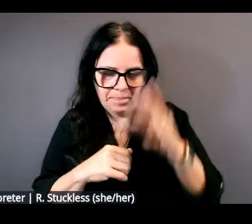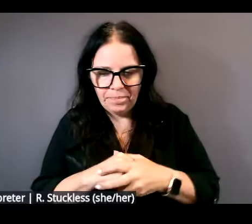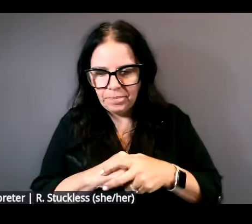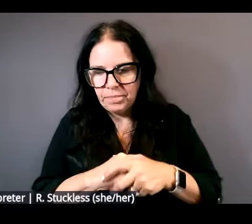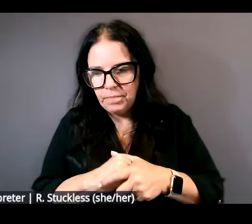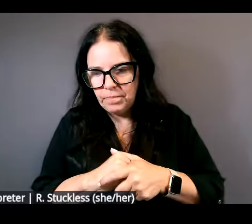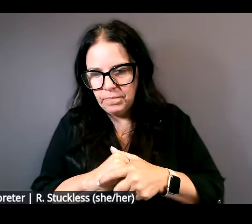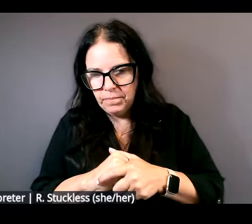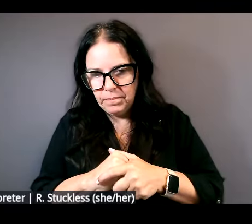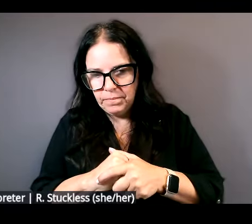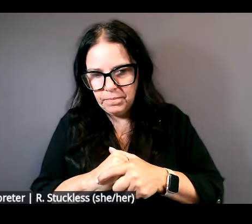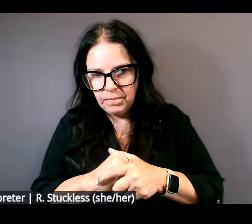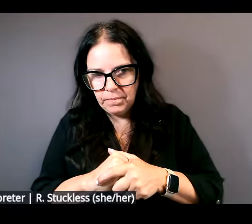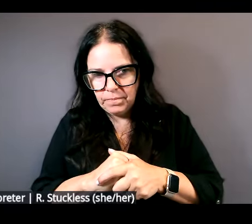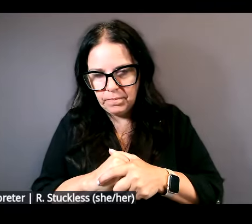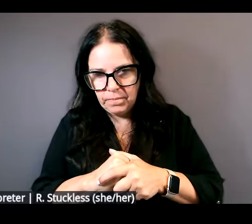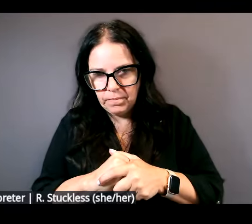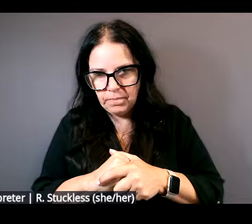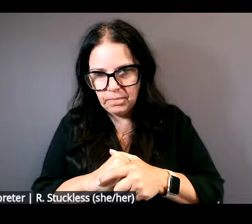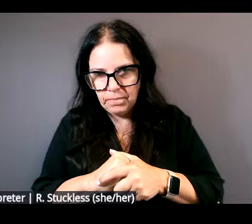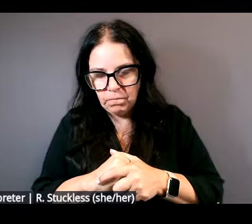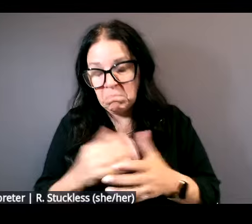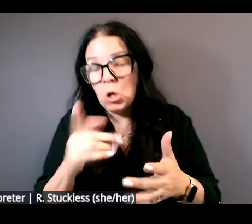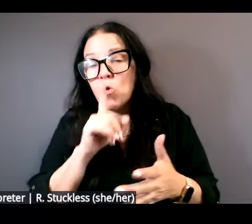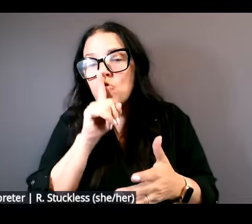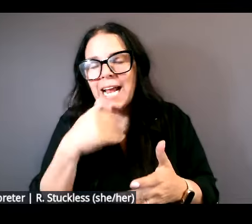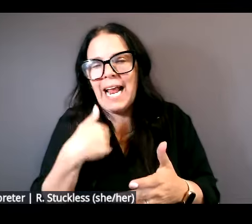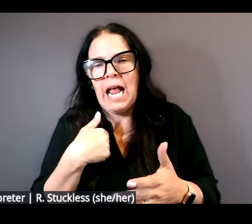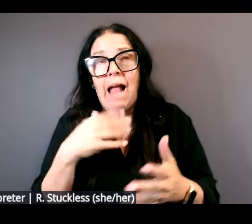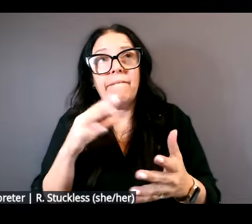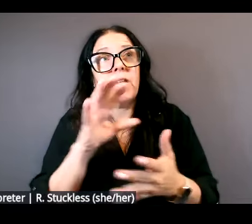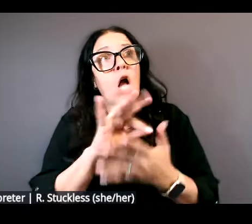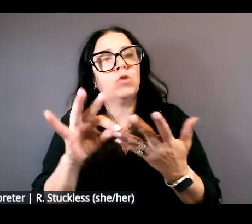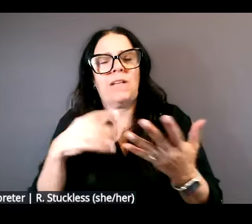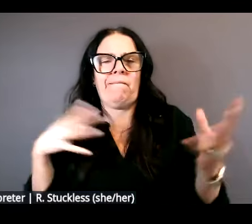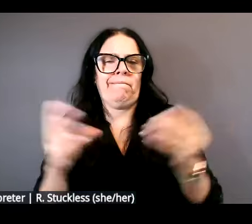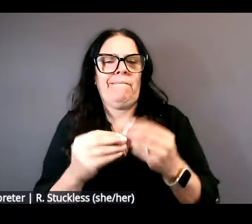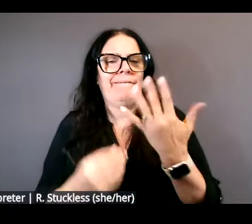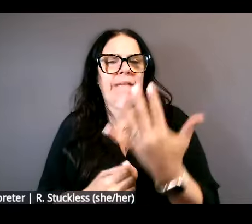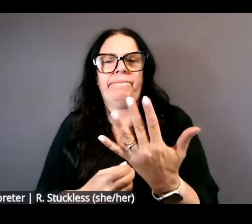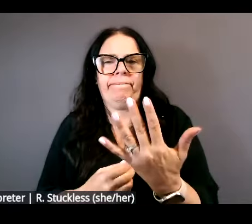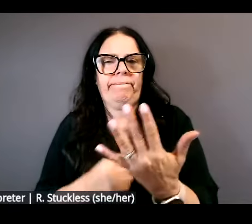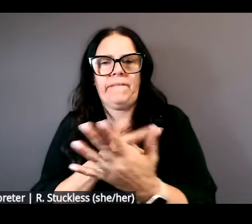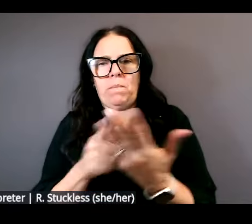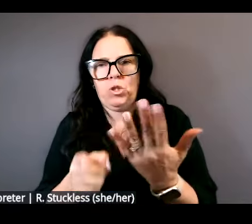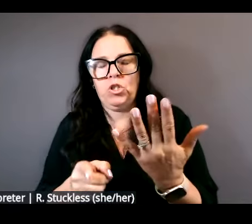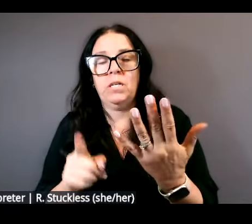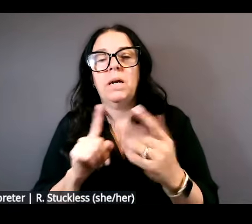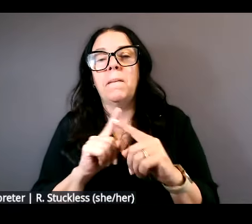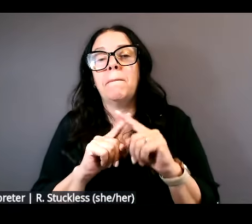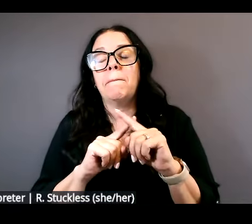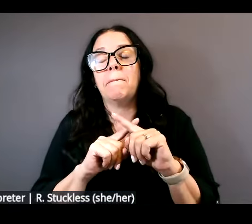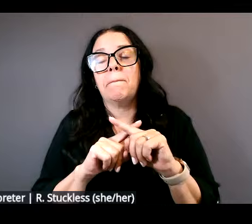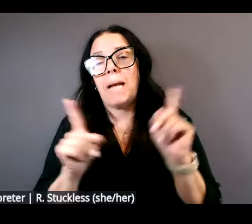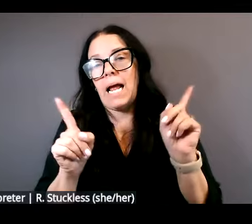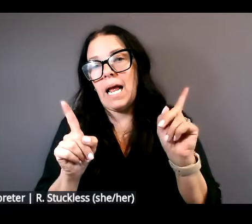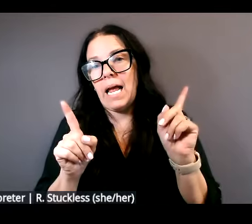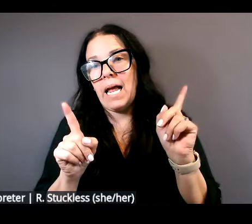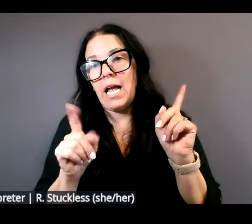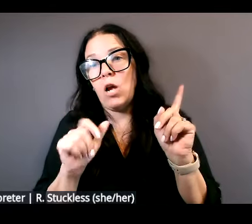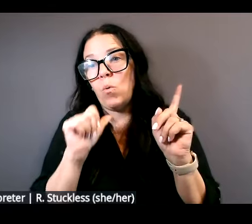We have 5 different things we can do here, but we don't have a number for what the estimate of